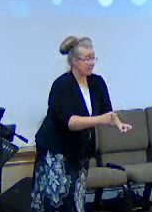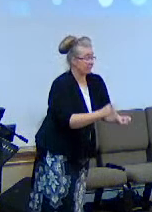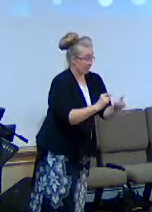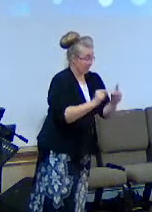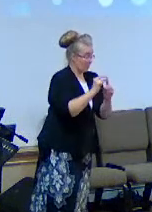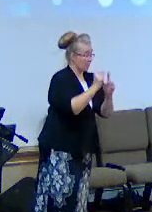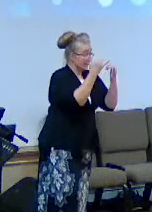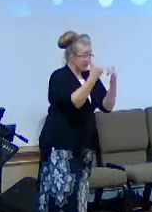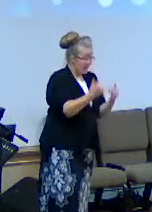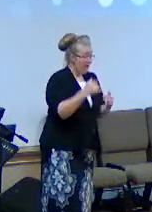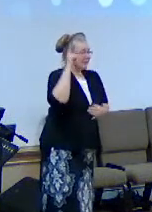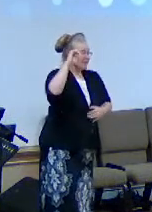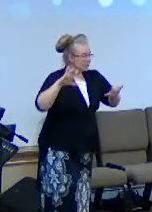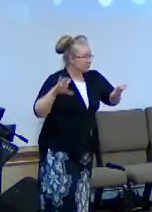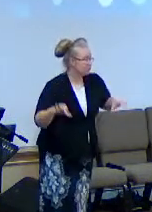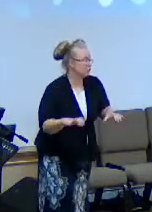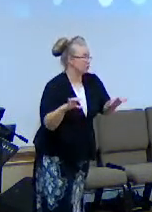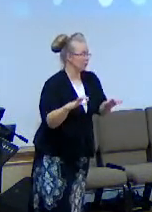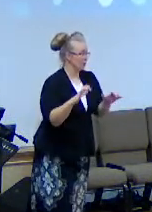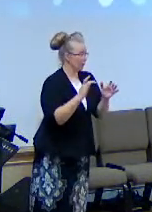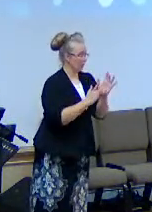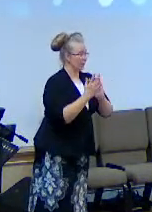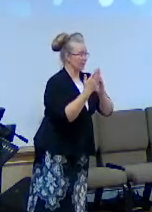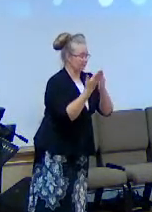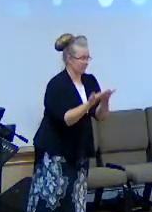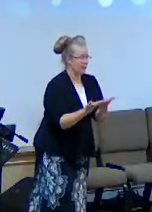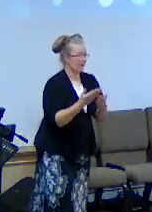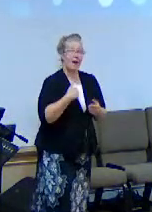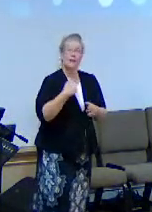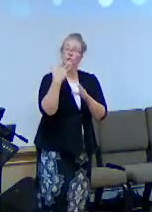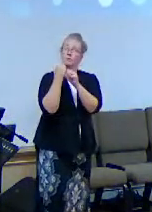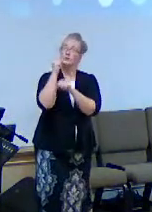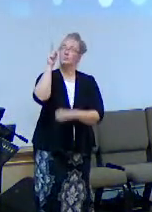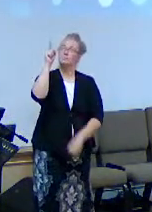him perform by just saying, God, I trust you.